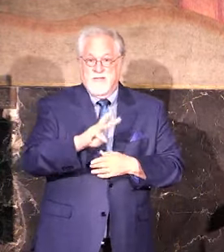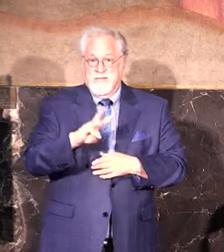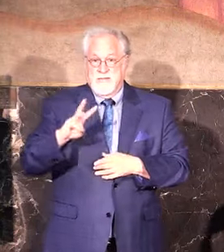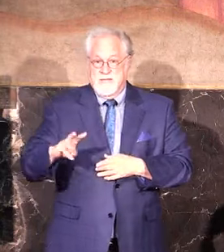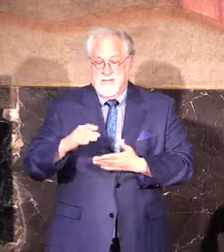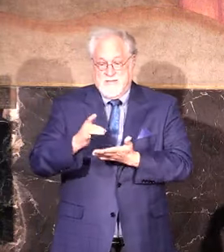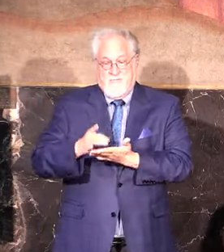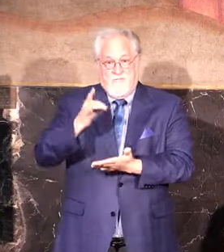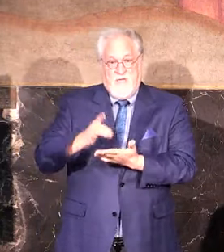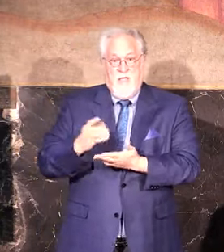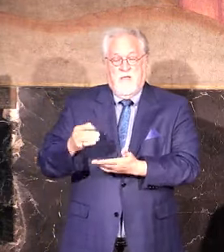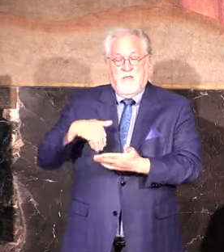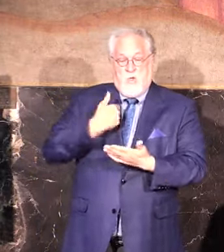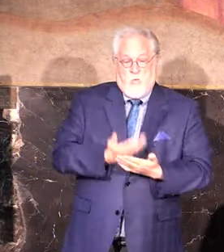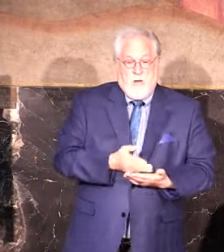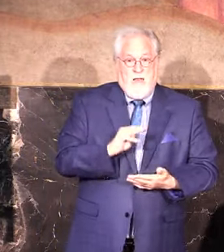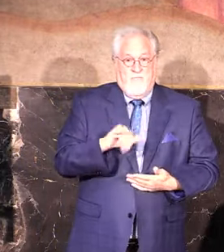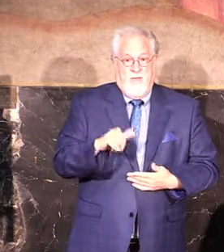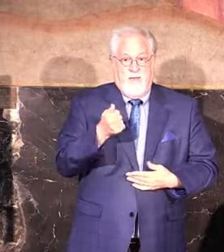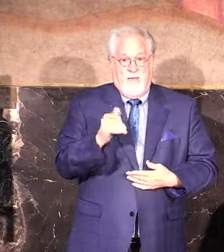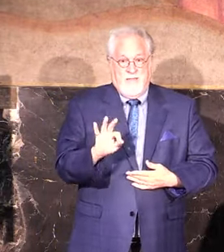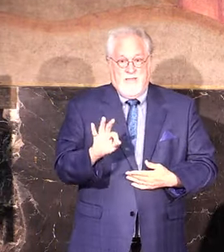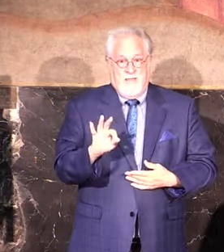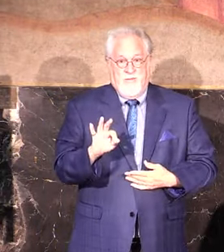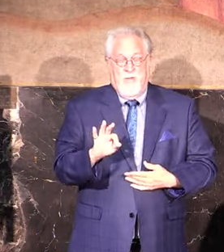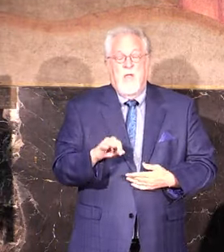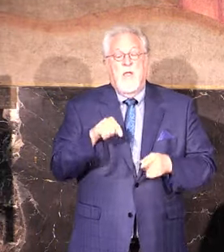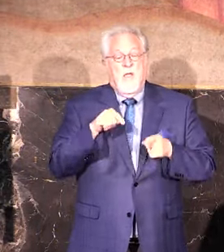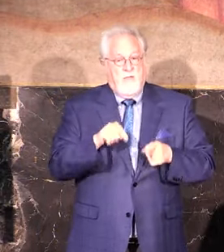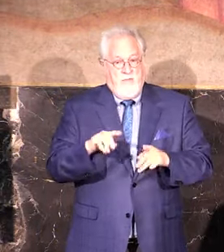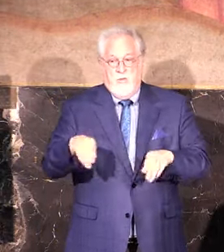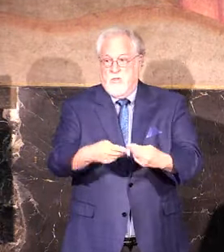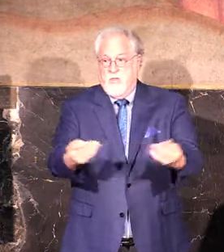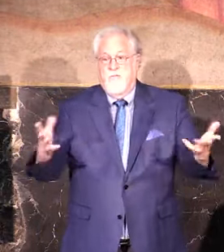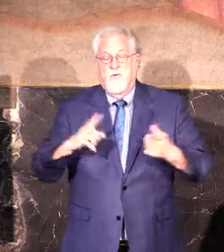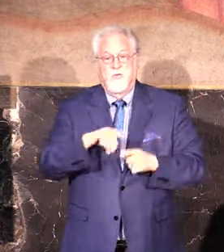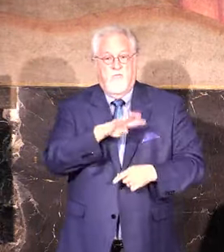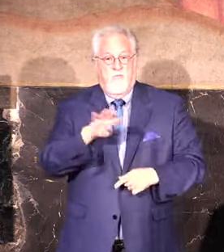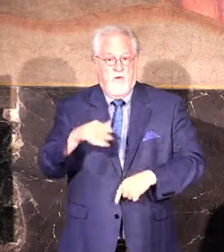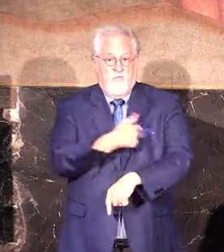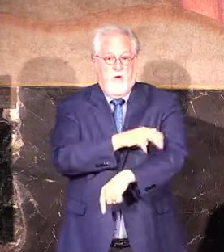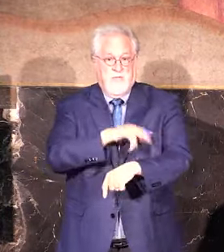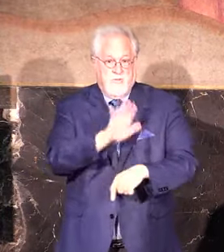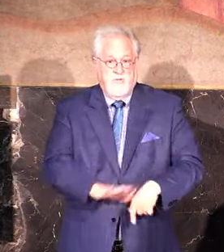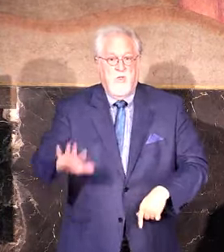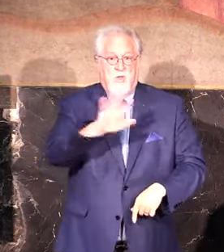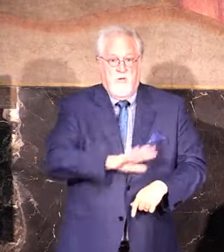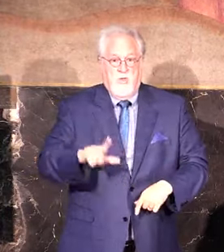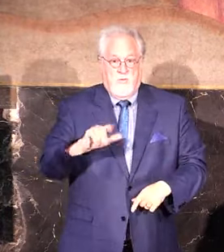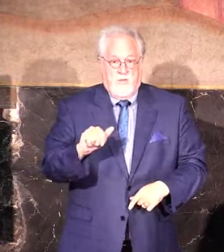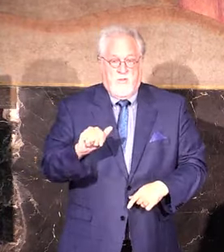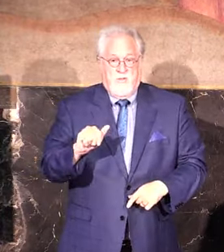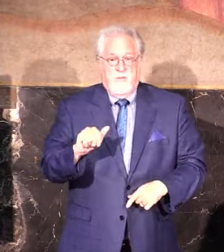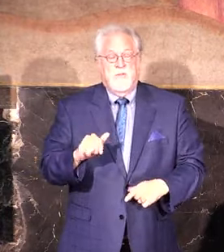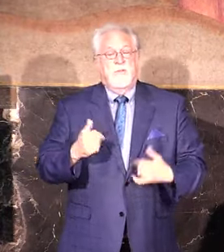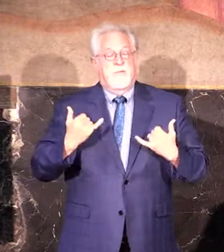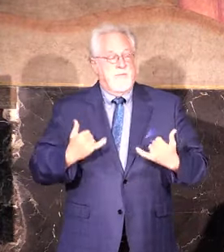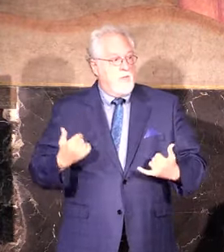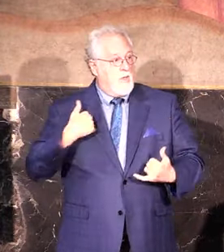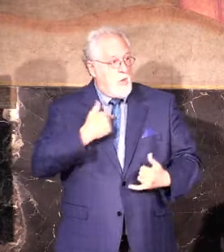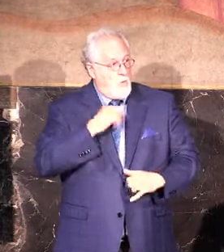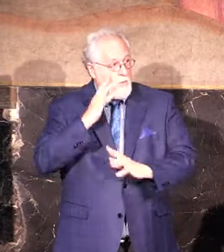3,366 vials came in on May the 19th. They, too, were delivered to 44 hospitals across the state of Louisiana. Today, we